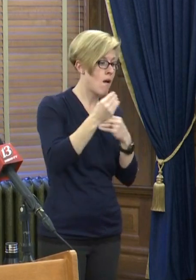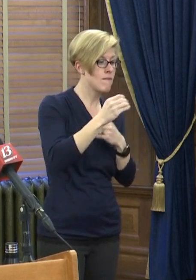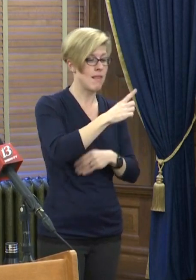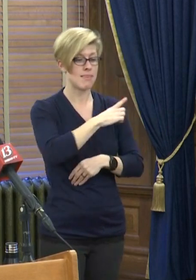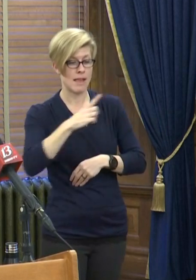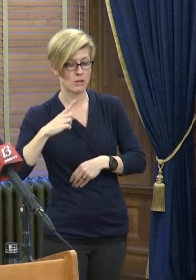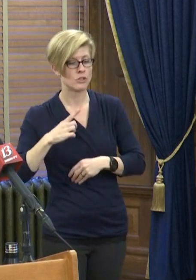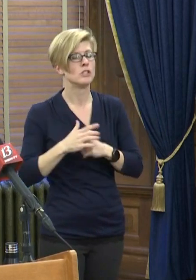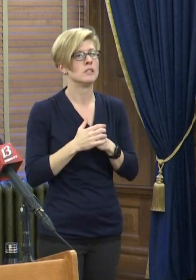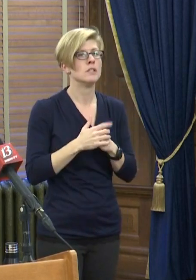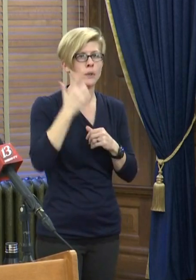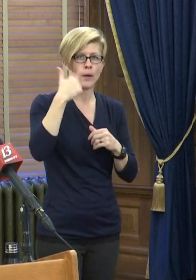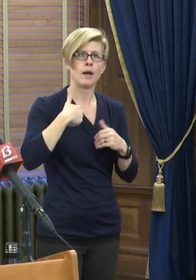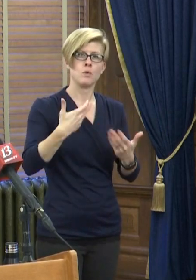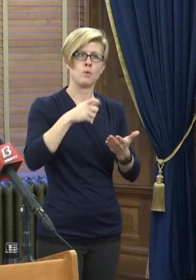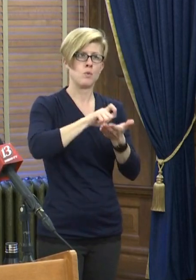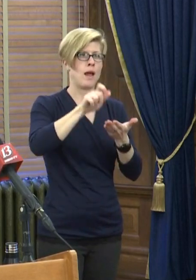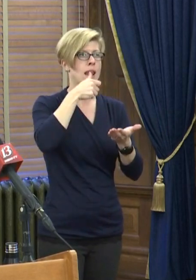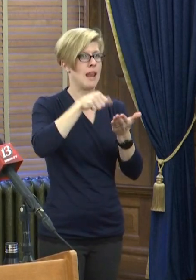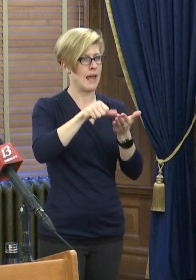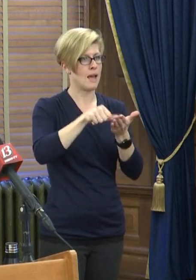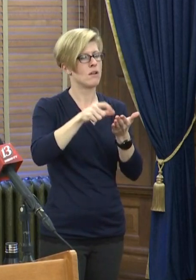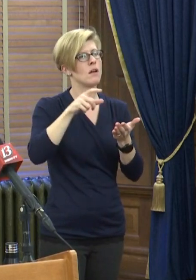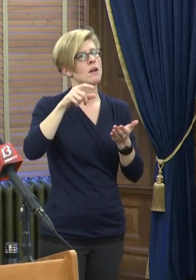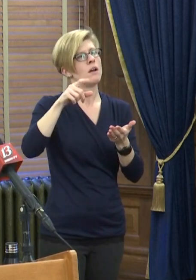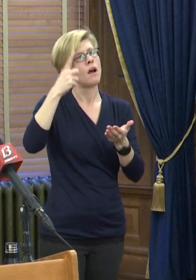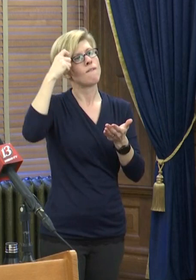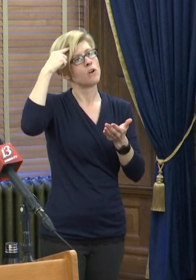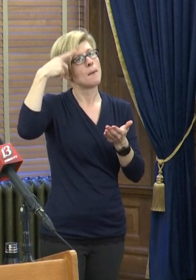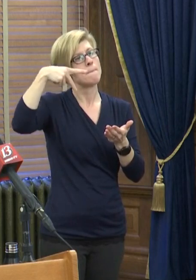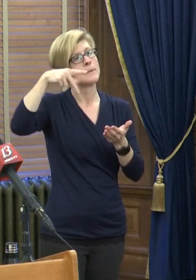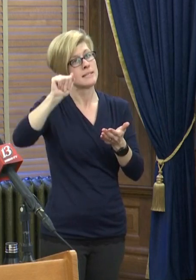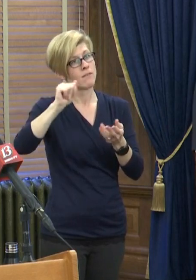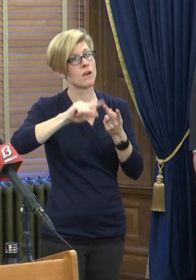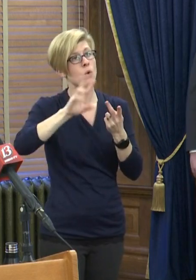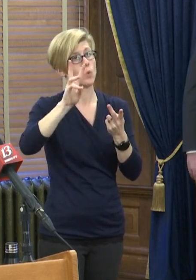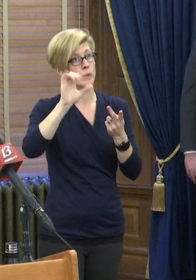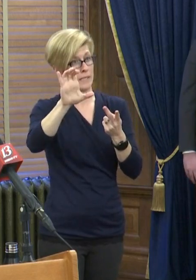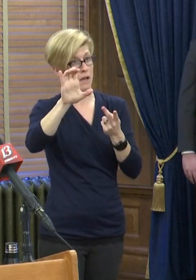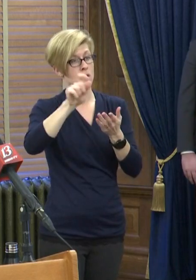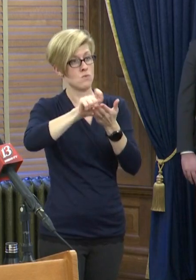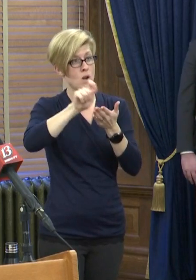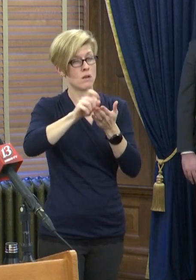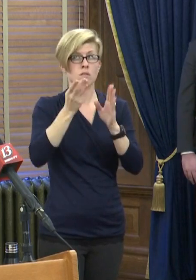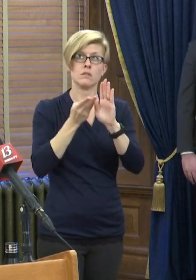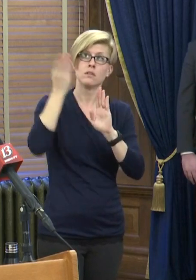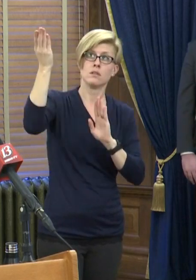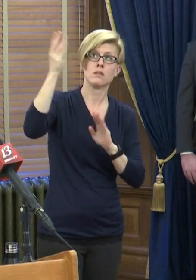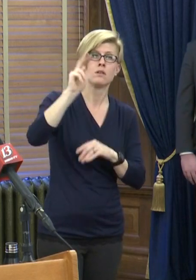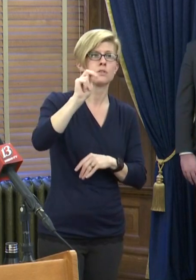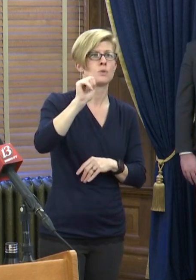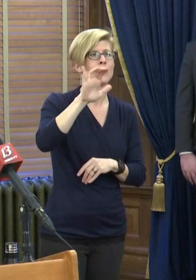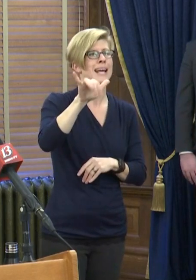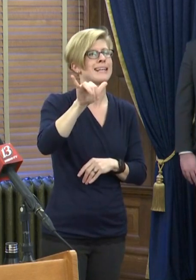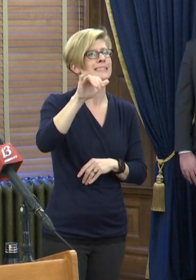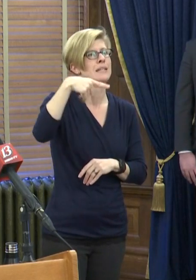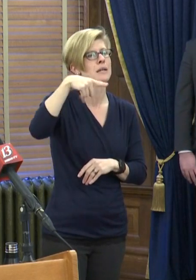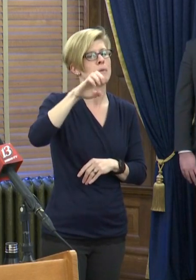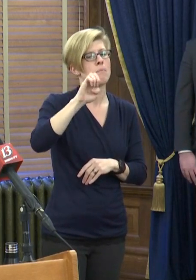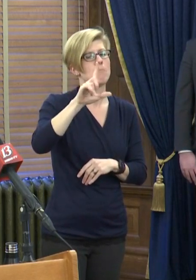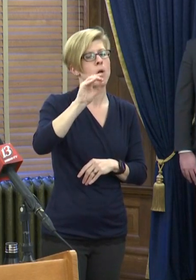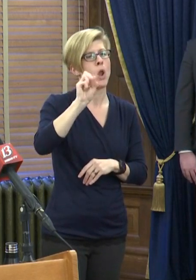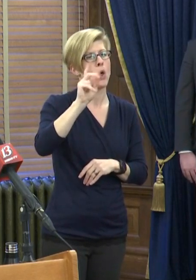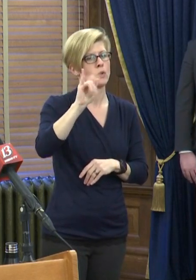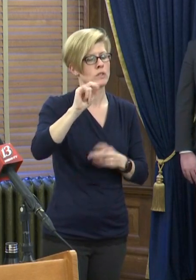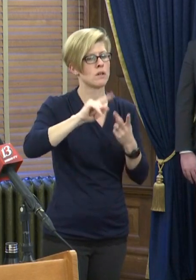That's why I wrote a letter signed by governors in Pennsylvania, Wisconsin, and delivered to U.S. Speaker of the House, Nancy Pelosi, and Senate Majority